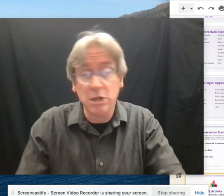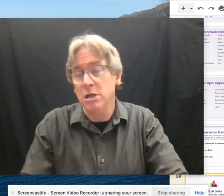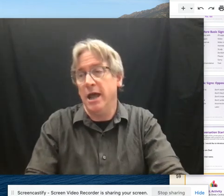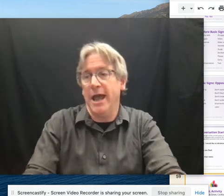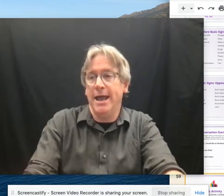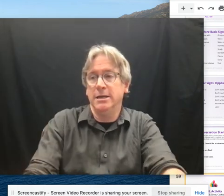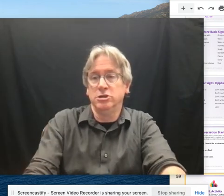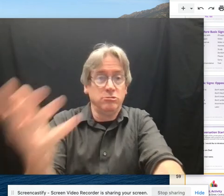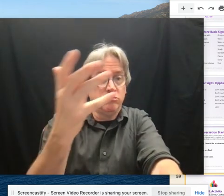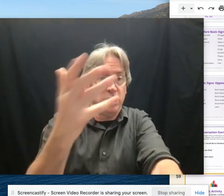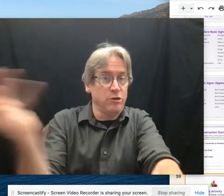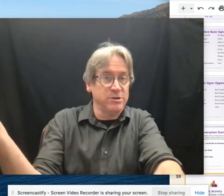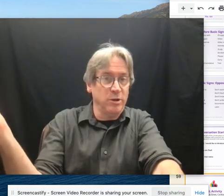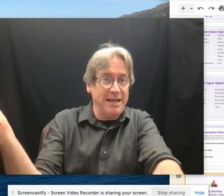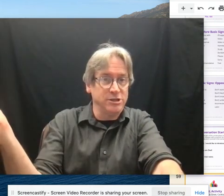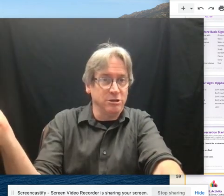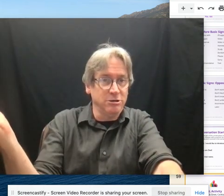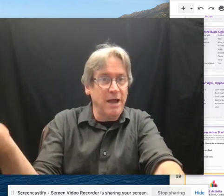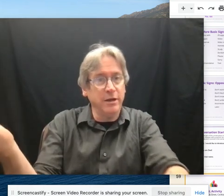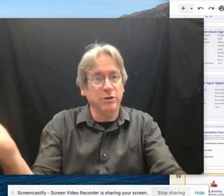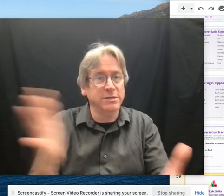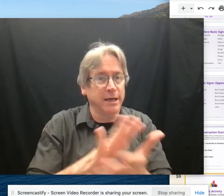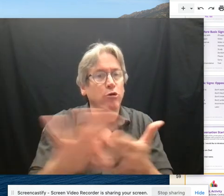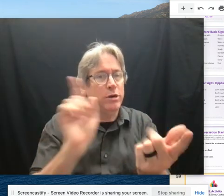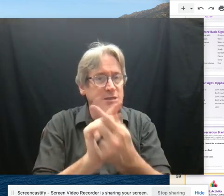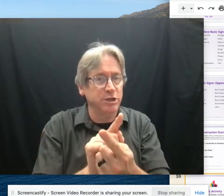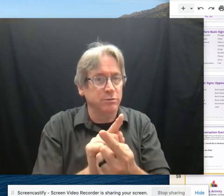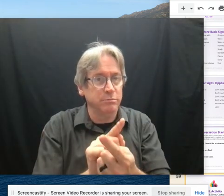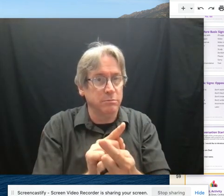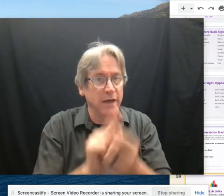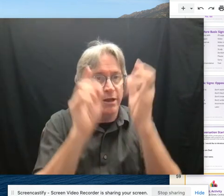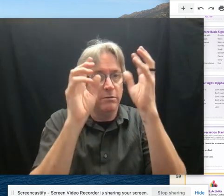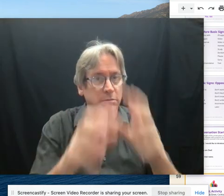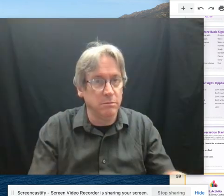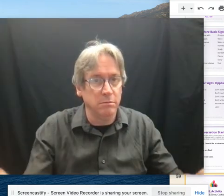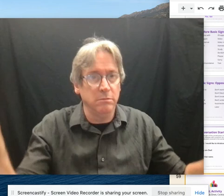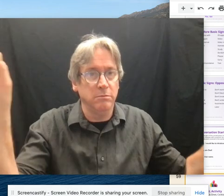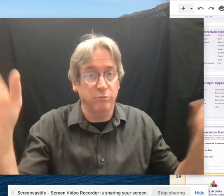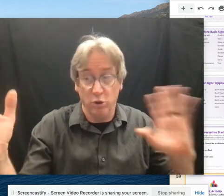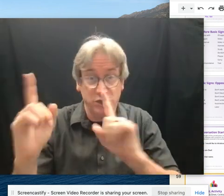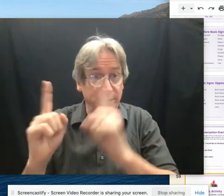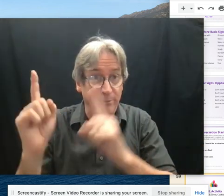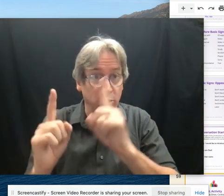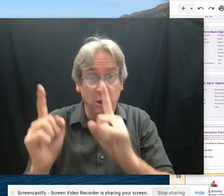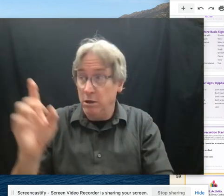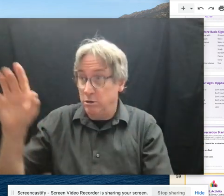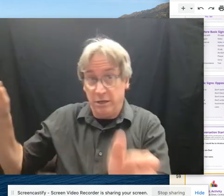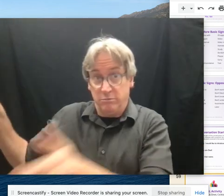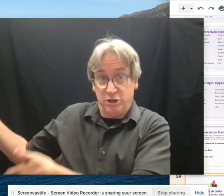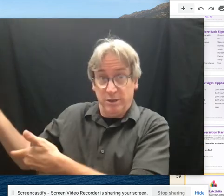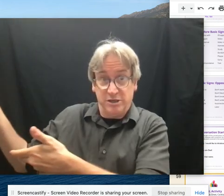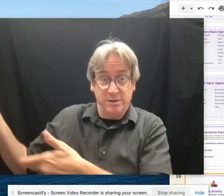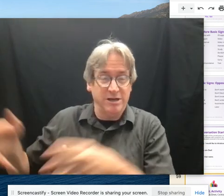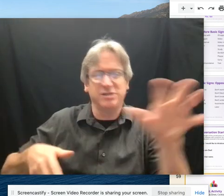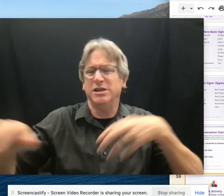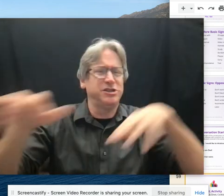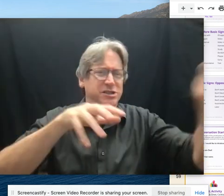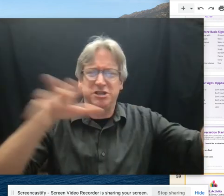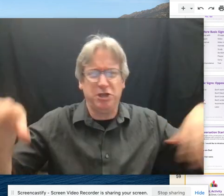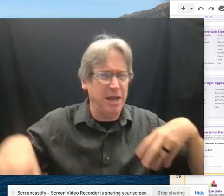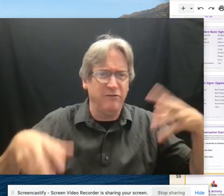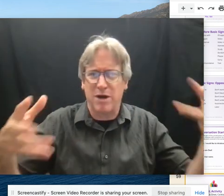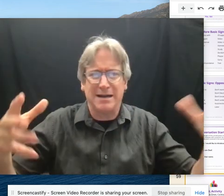hearing? And the other person will answer. And then you could say, oh, nice to meet you. And then those two people can do it to someone else. So